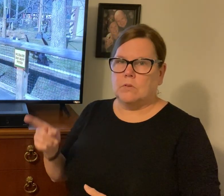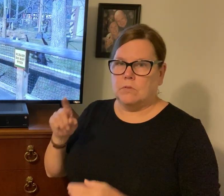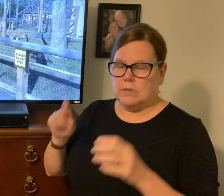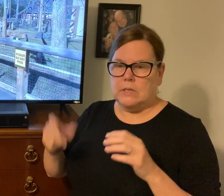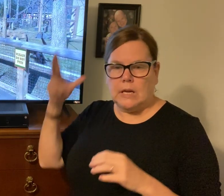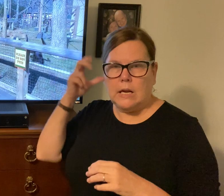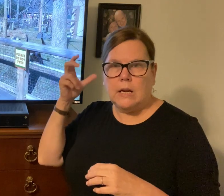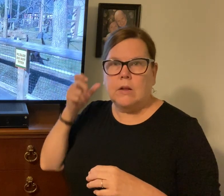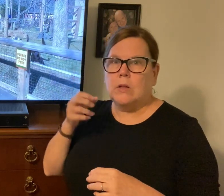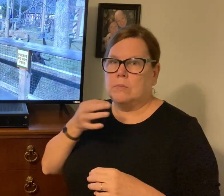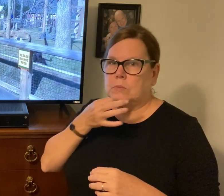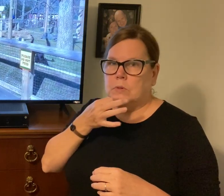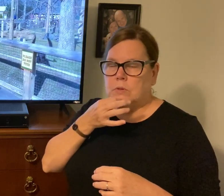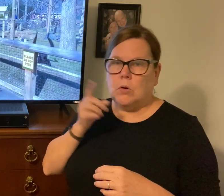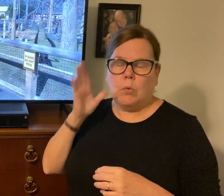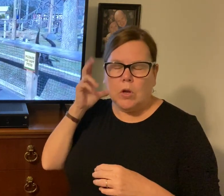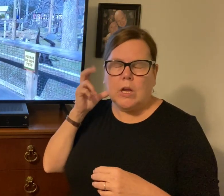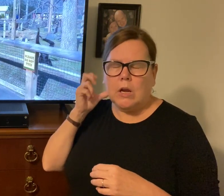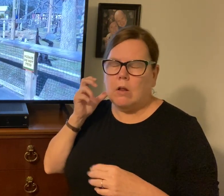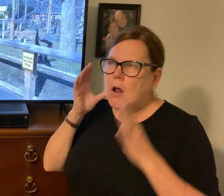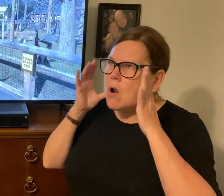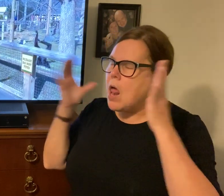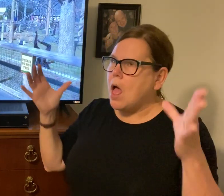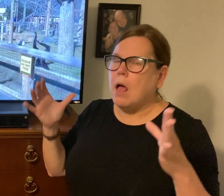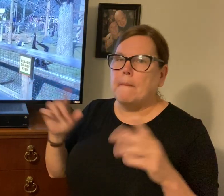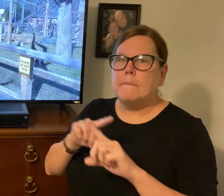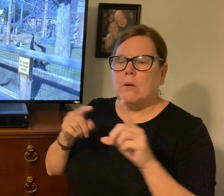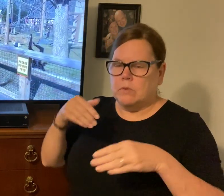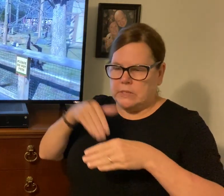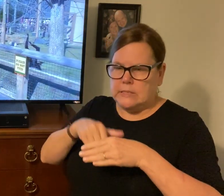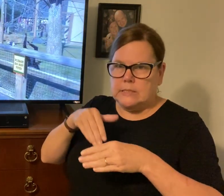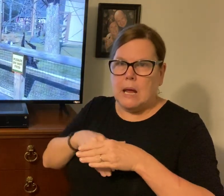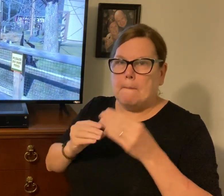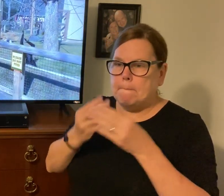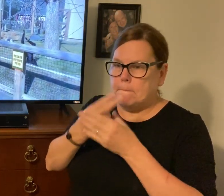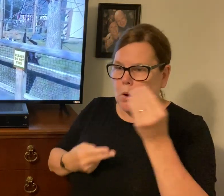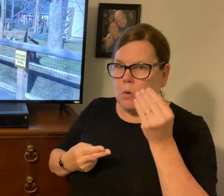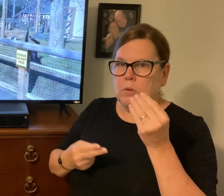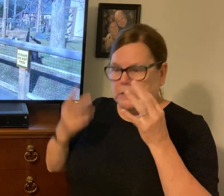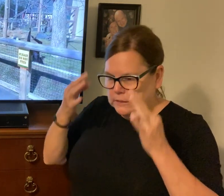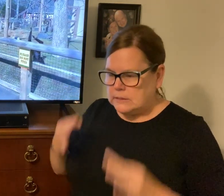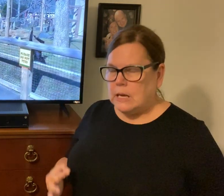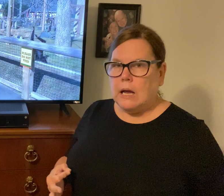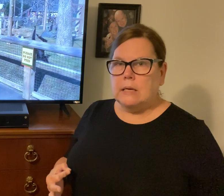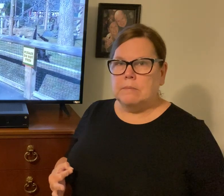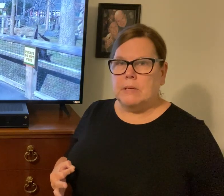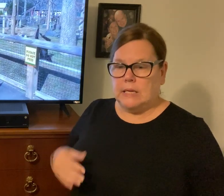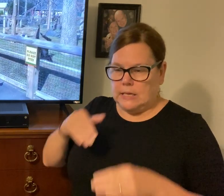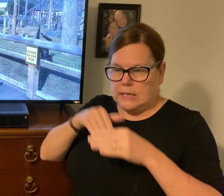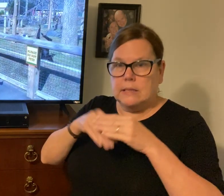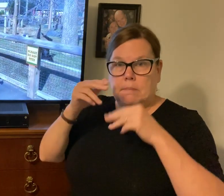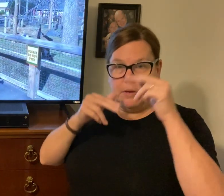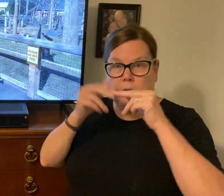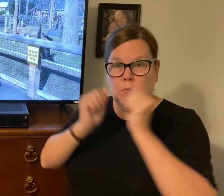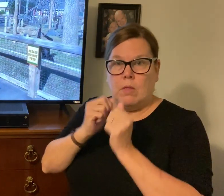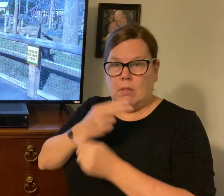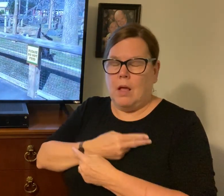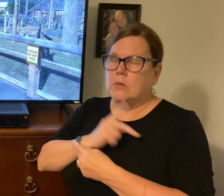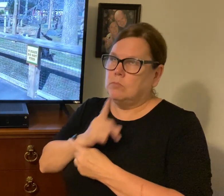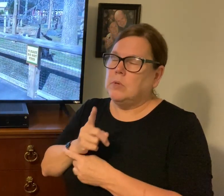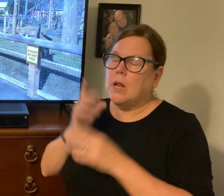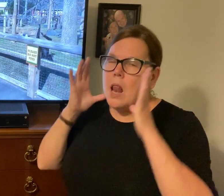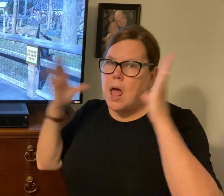gotten to hear them and you're about to, you'll hear that they're very loud. When we're inside and both species decide to be in the building with us, it can be quite